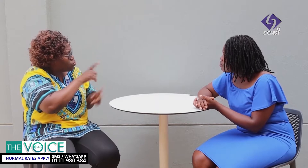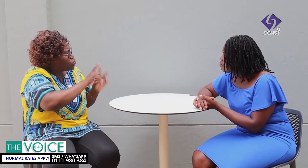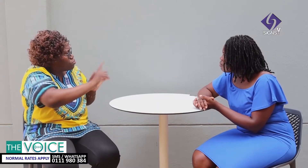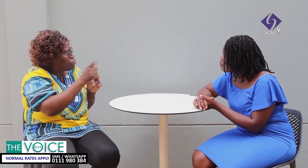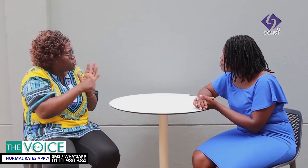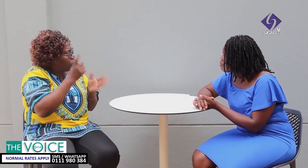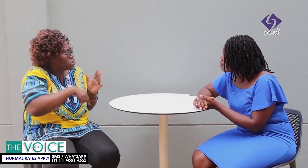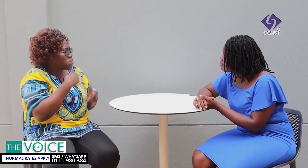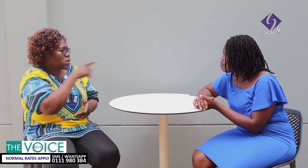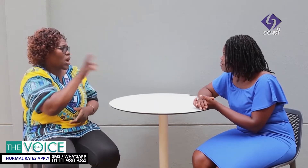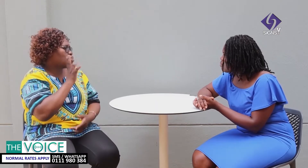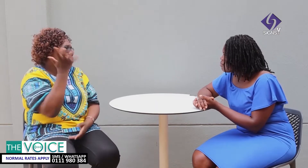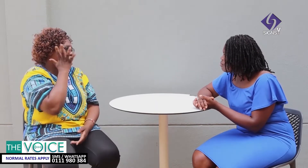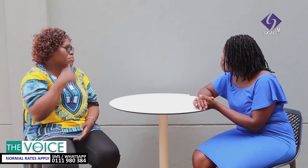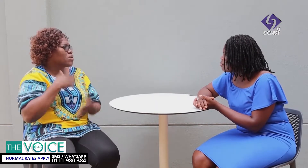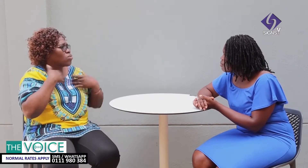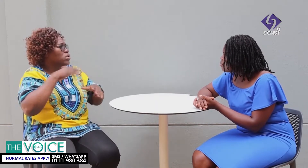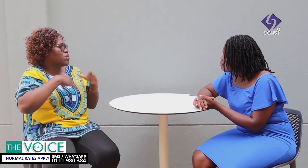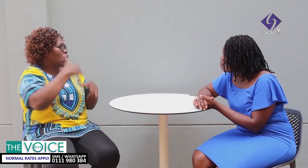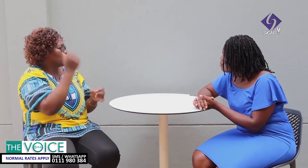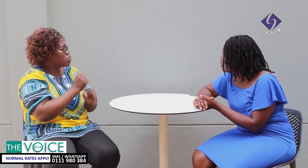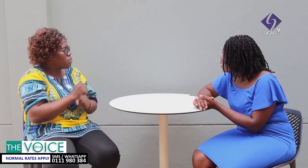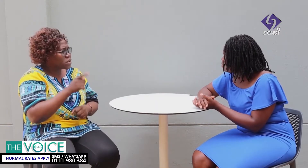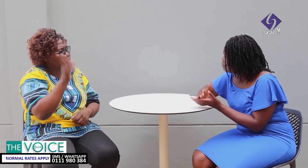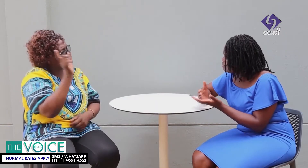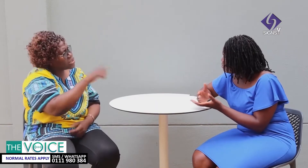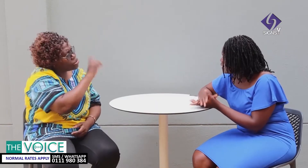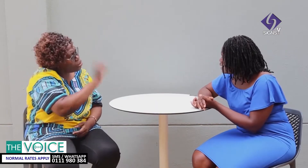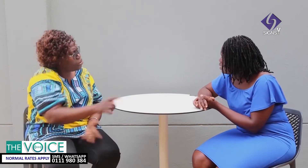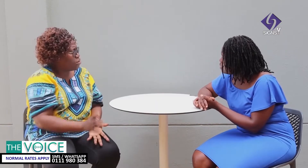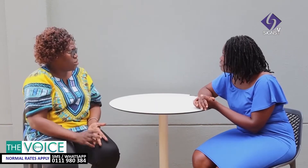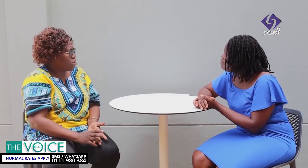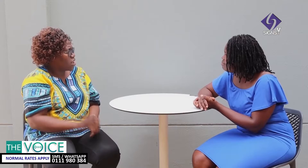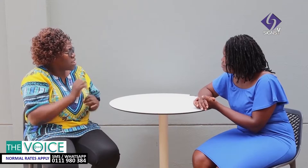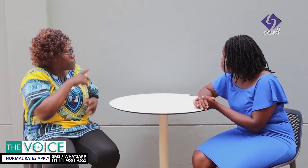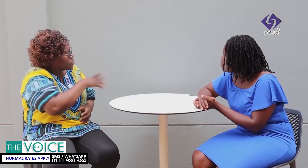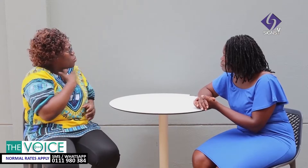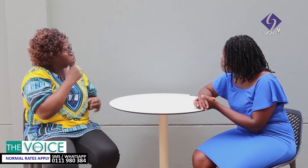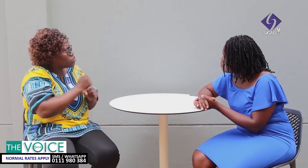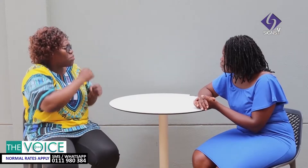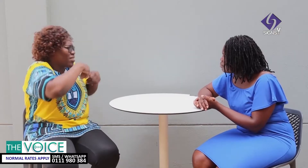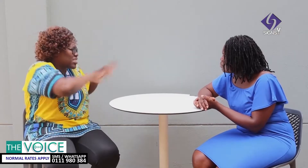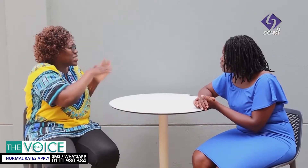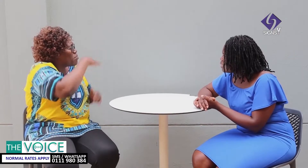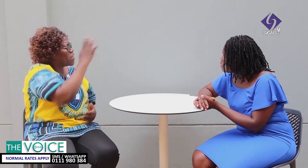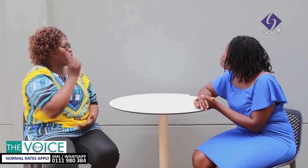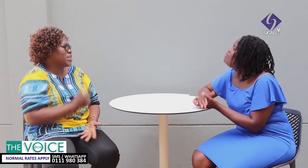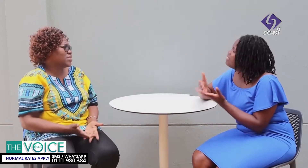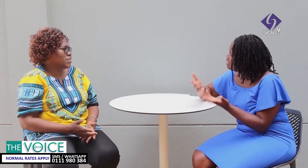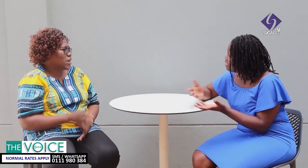So I had to be sorry for a lot of things. I will always say I'll be back in the house early. But the next day I will actually leave and